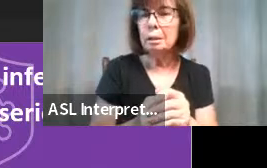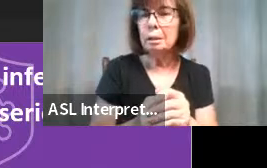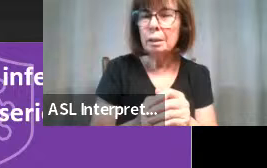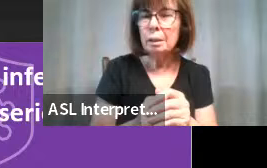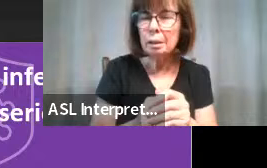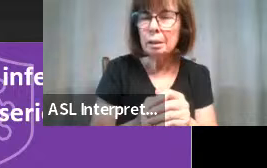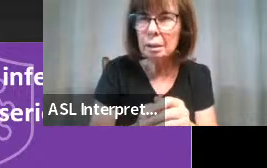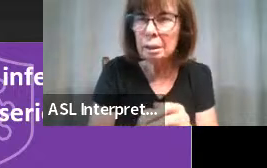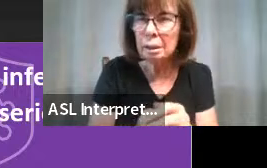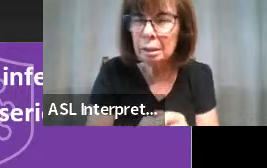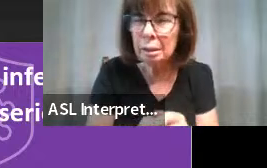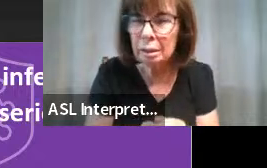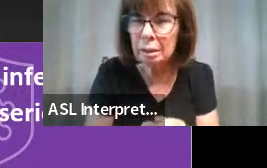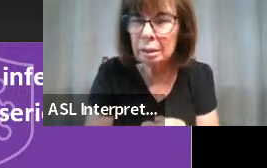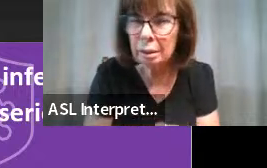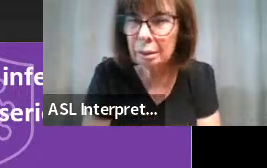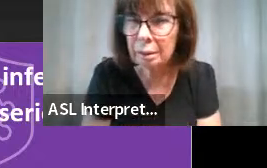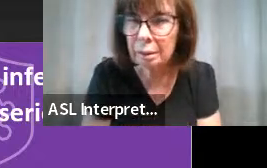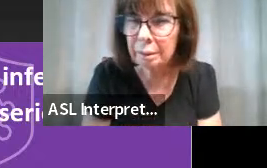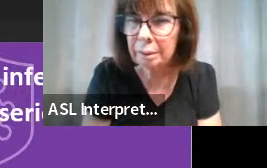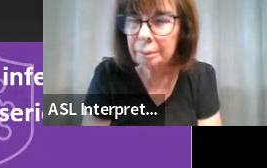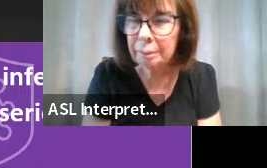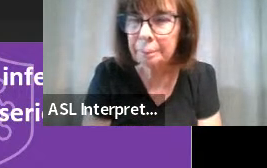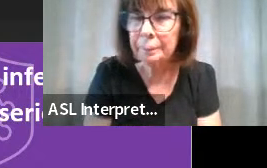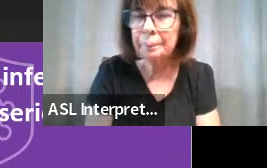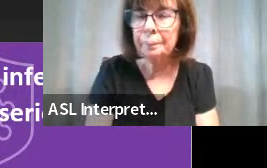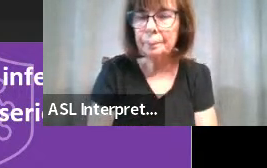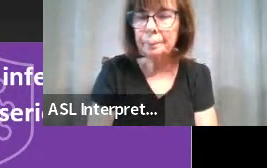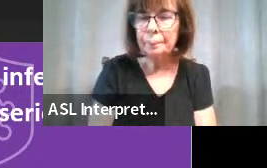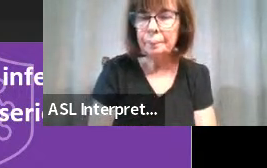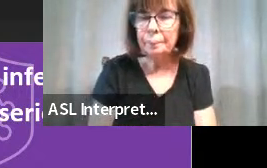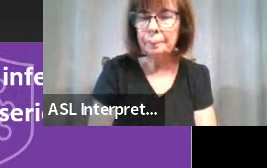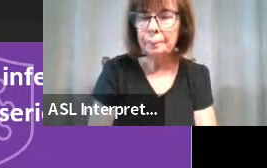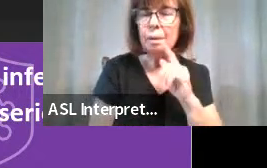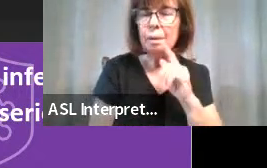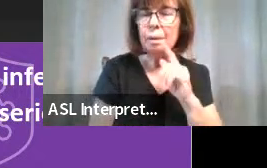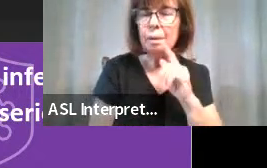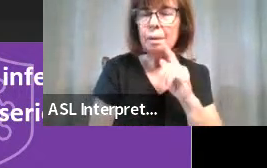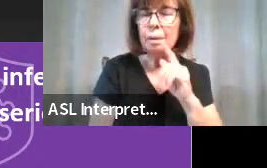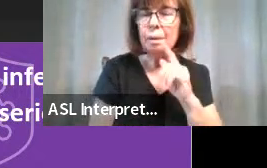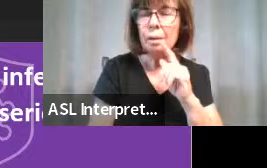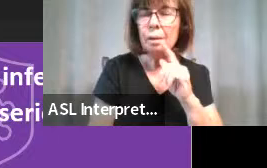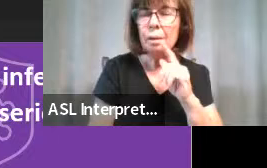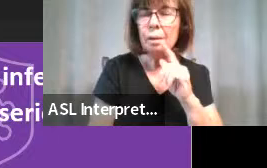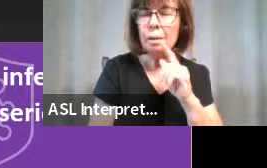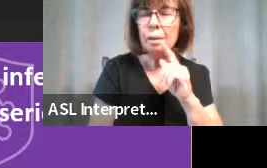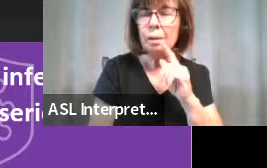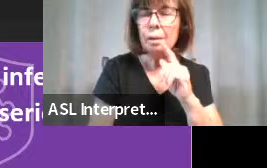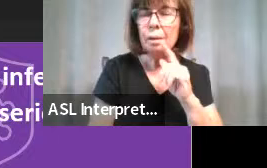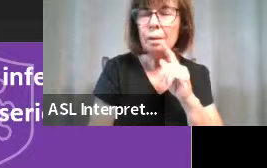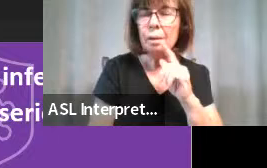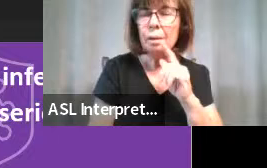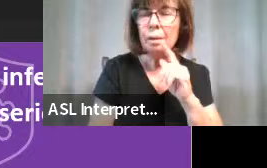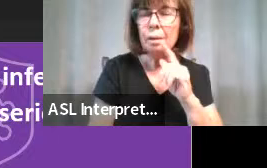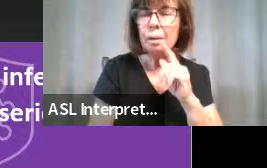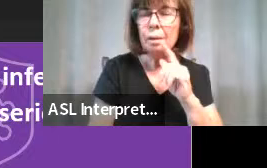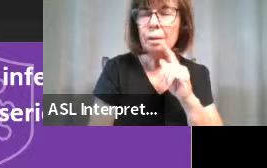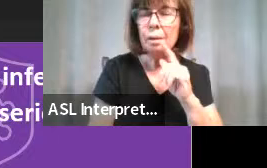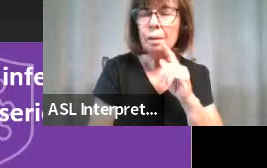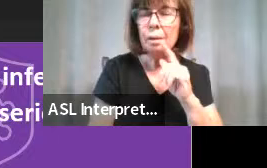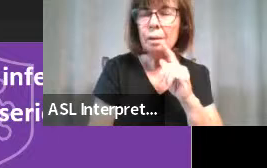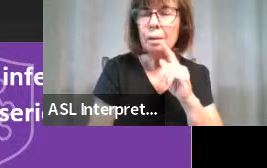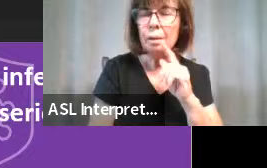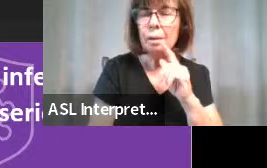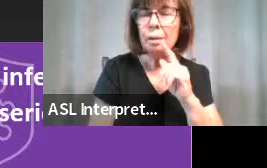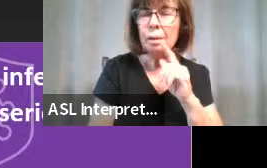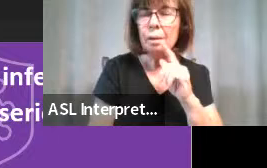forth. And also the system-wide challenge, different requirements, accessibility to insurance, and I think this also been